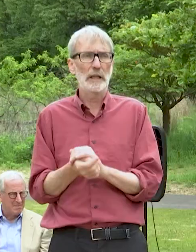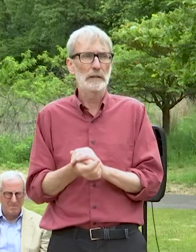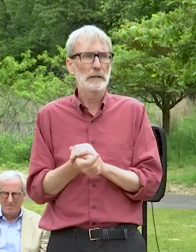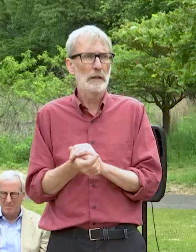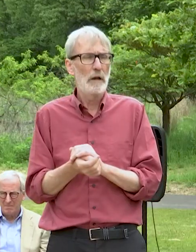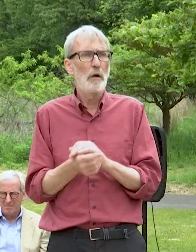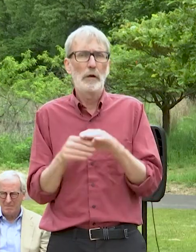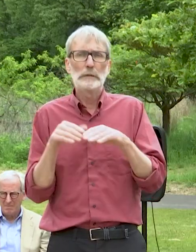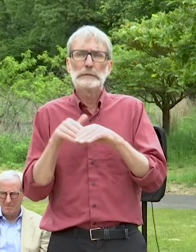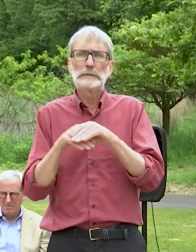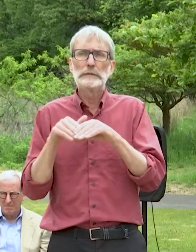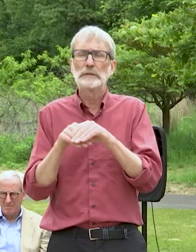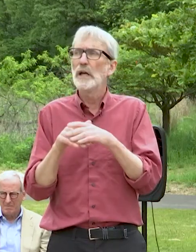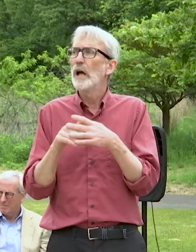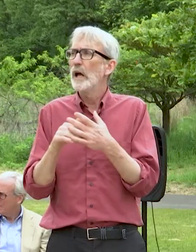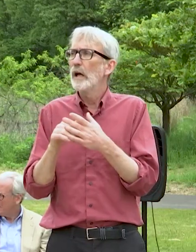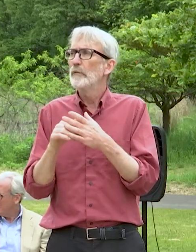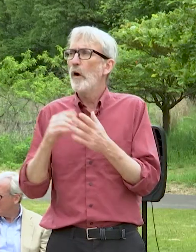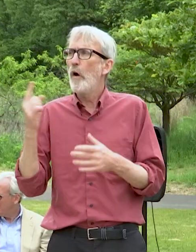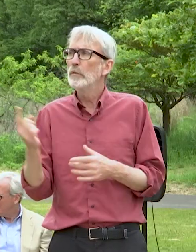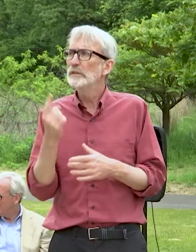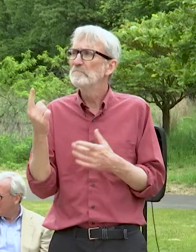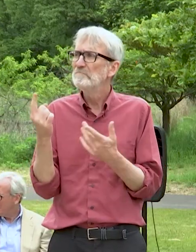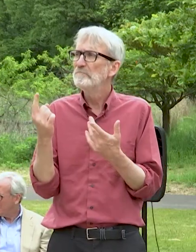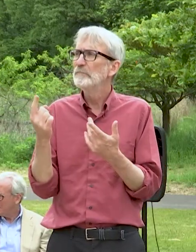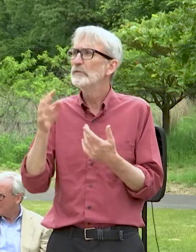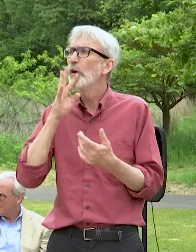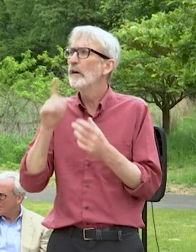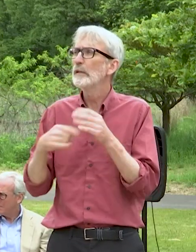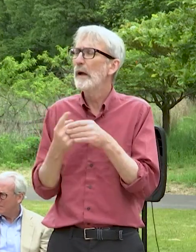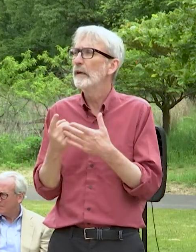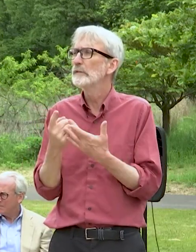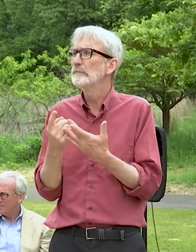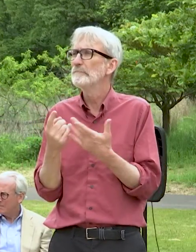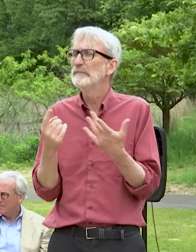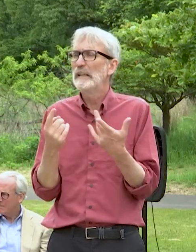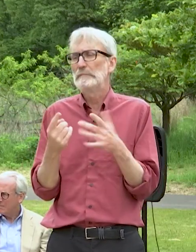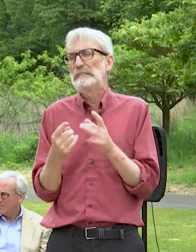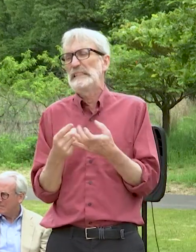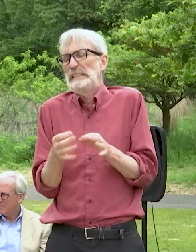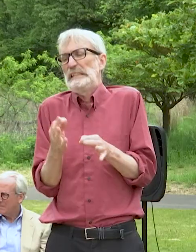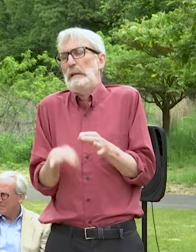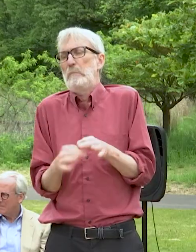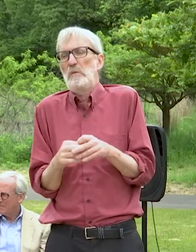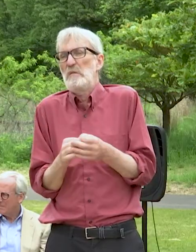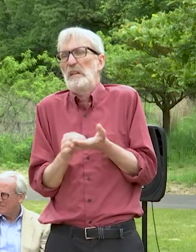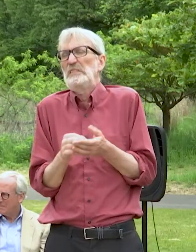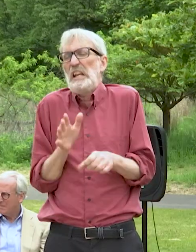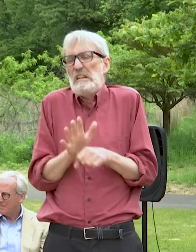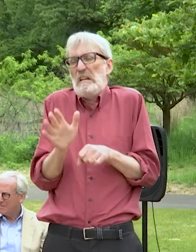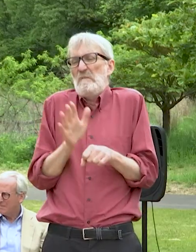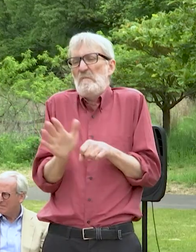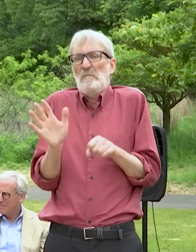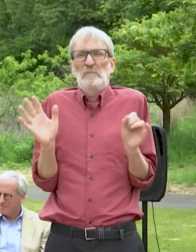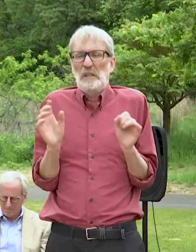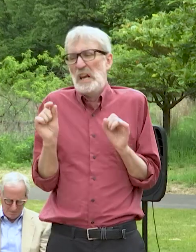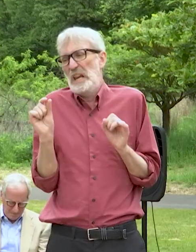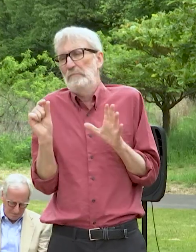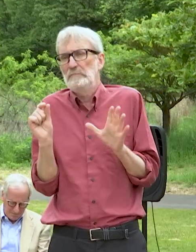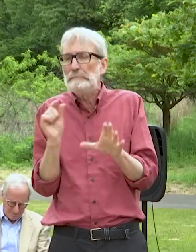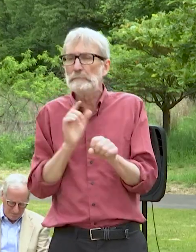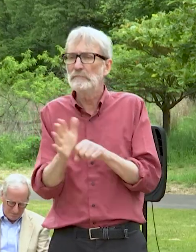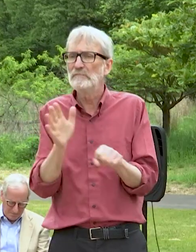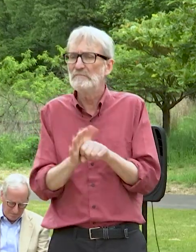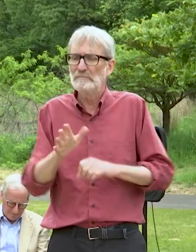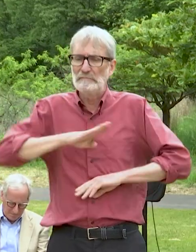are almost always talking about just doing the bare minimum, right? Like just doing enough to